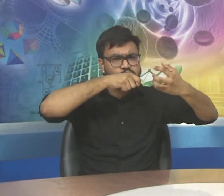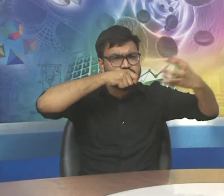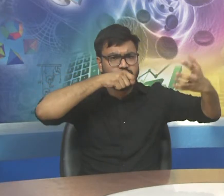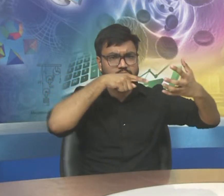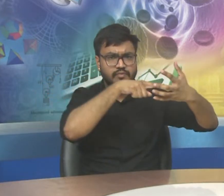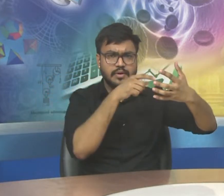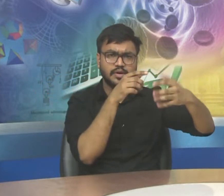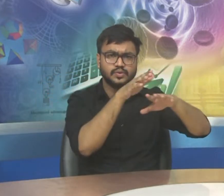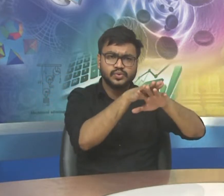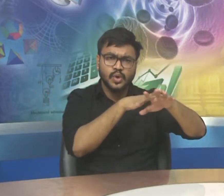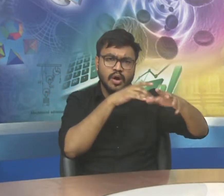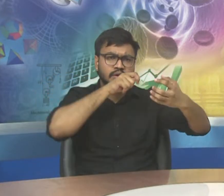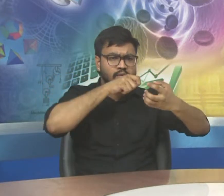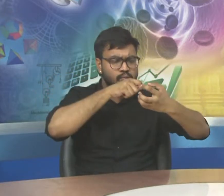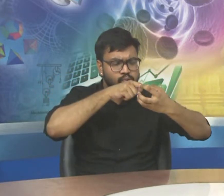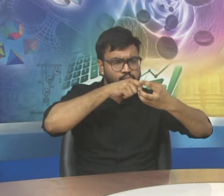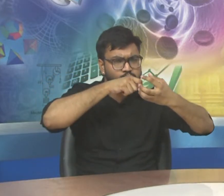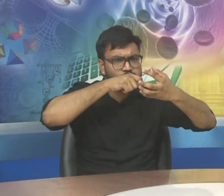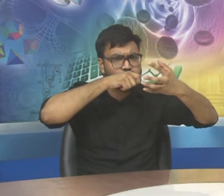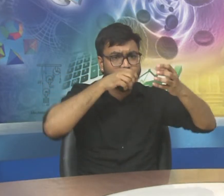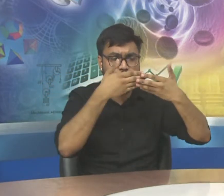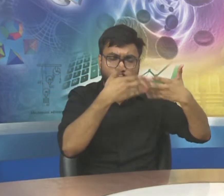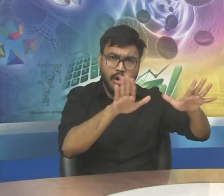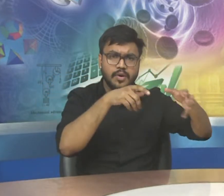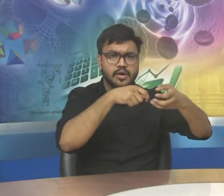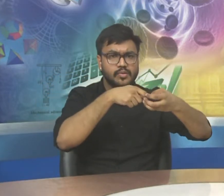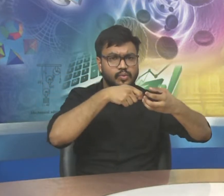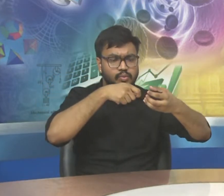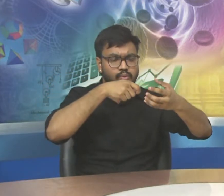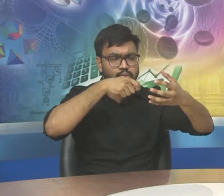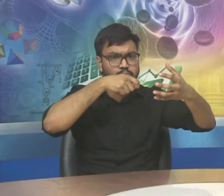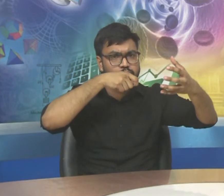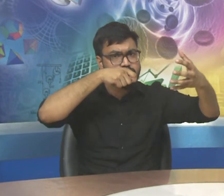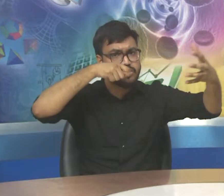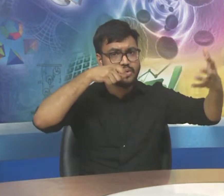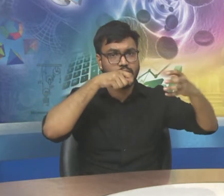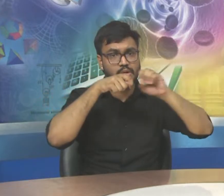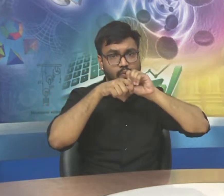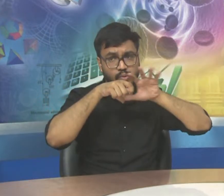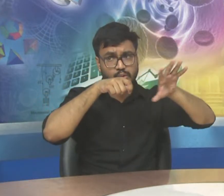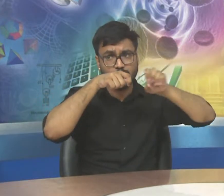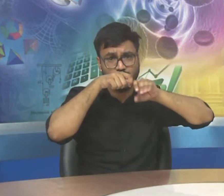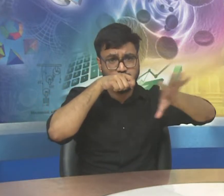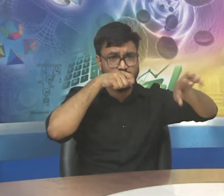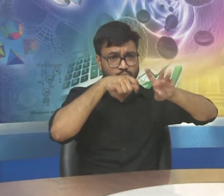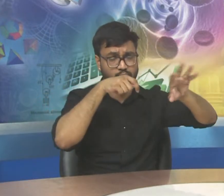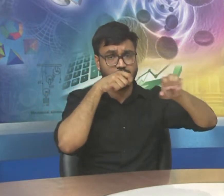Alok blows air into the balloon using only part of the opening.